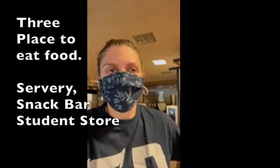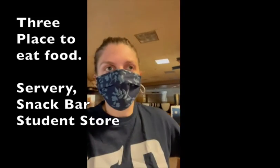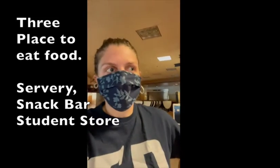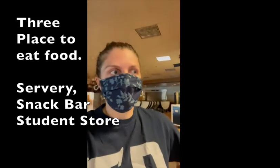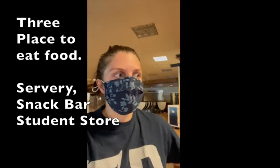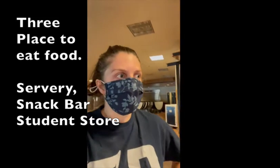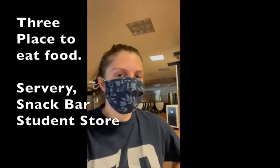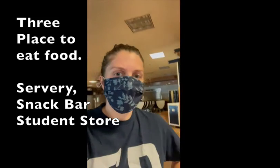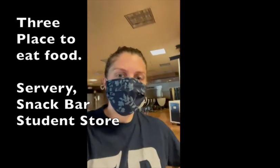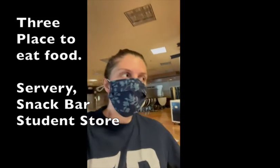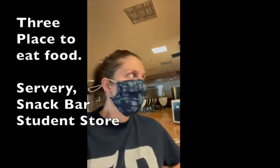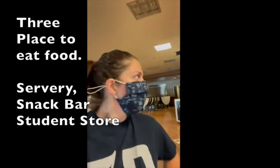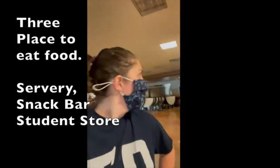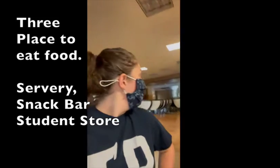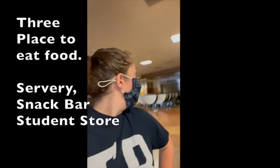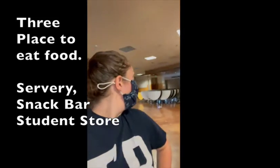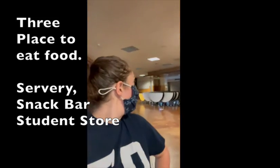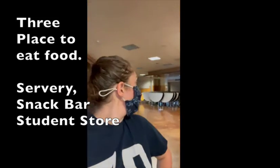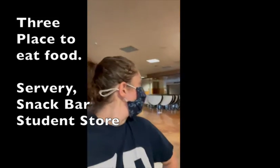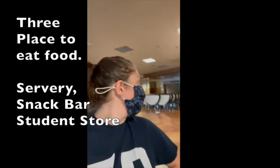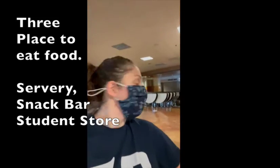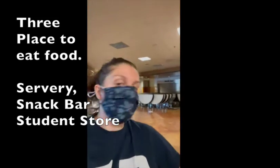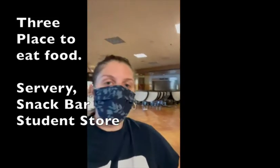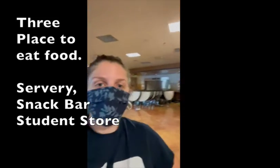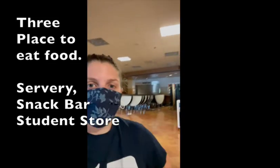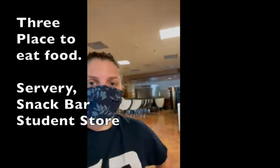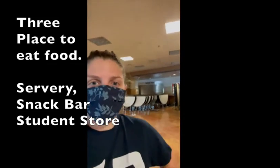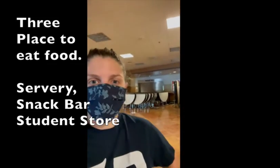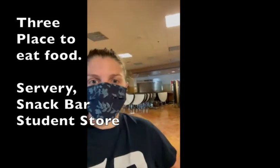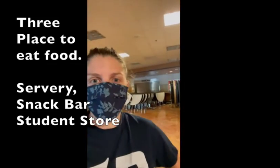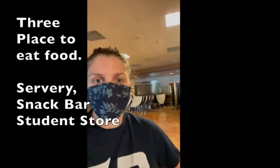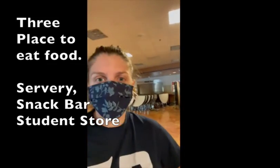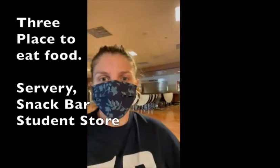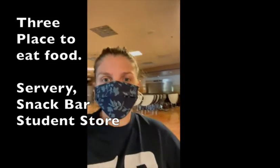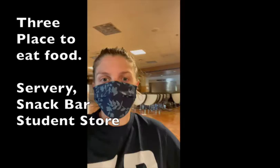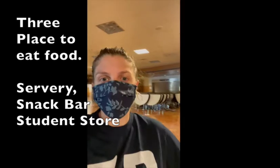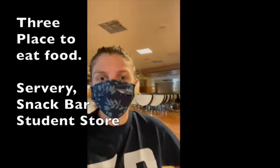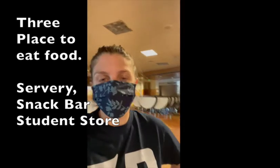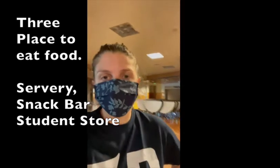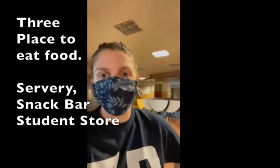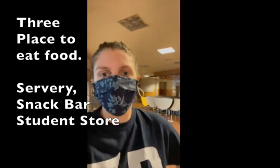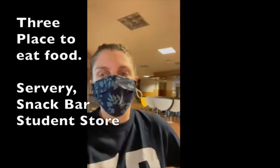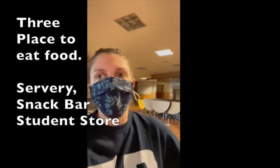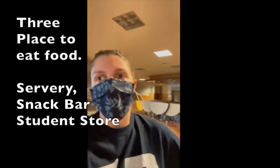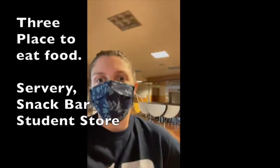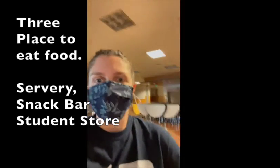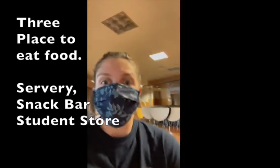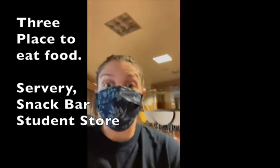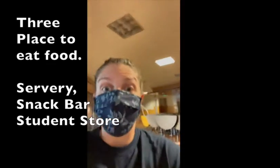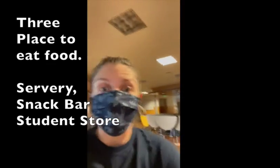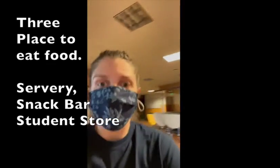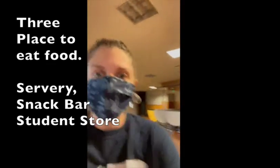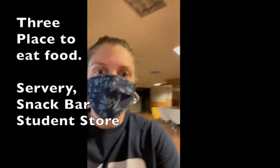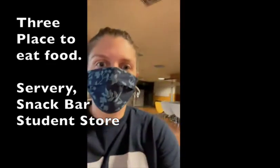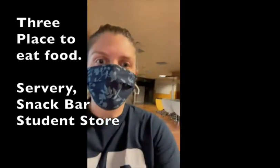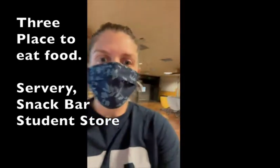lunch. The first being the snack bar. You can kind of see it behind those tables right there. We're still getting everything set up for the year,